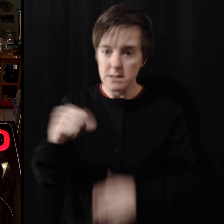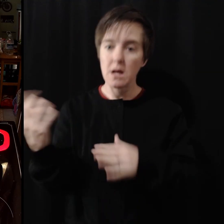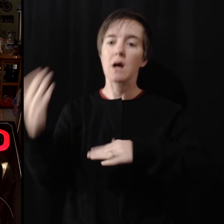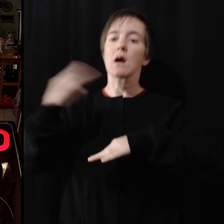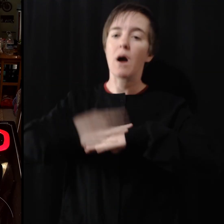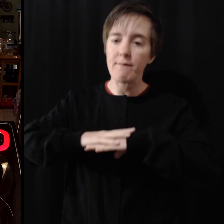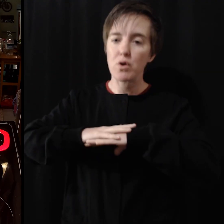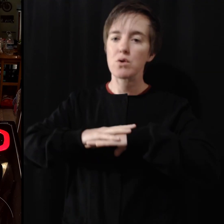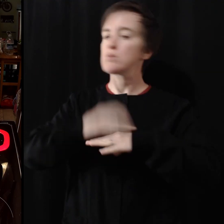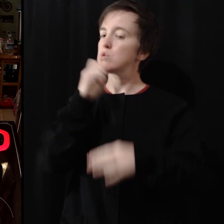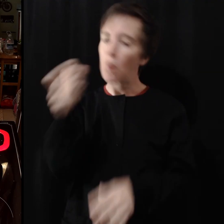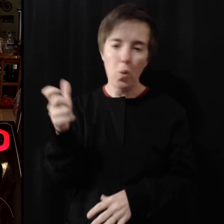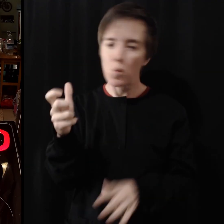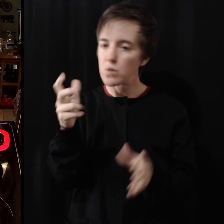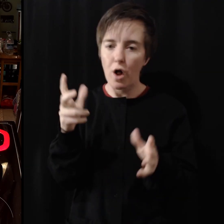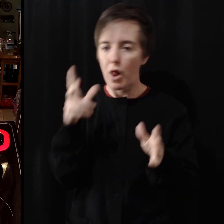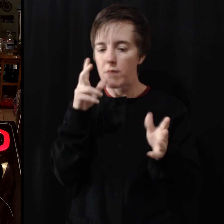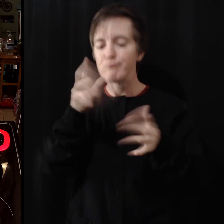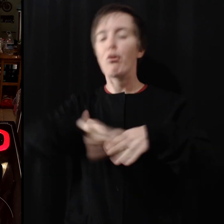cheat.